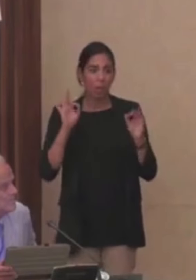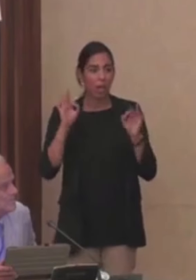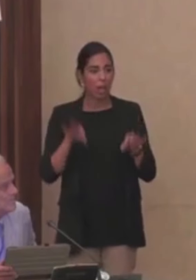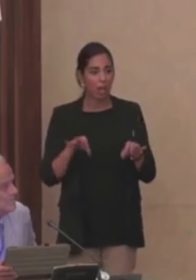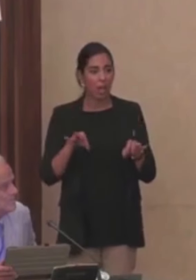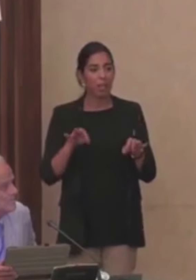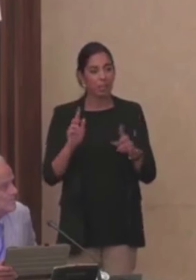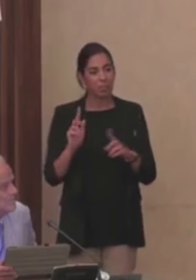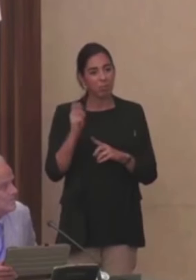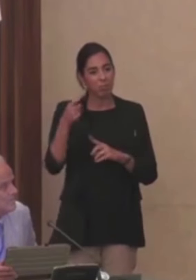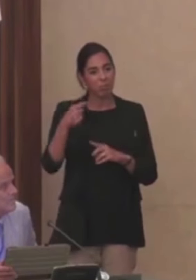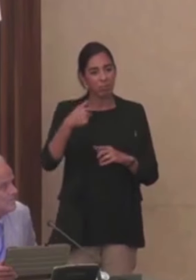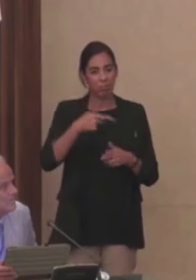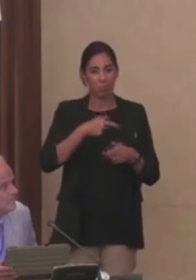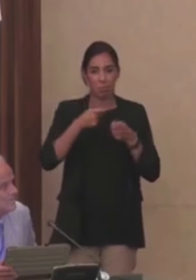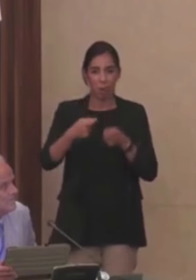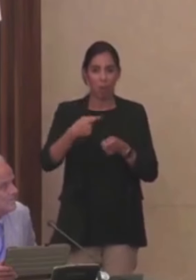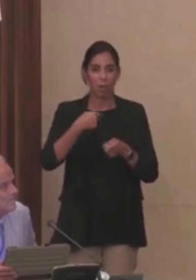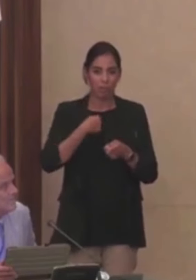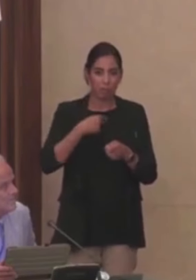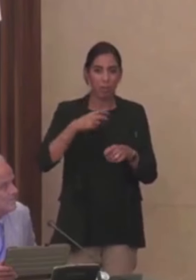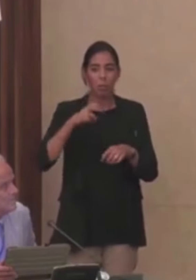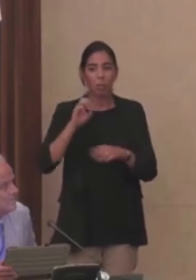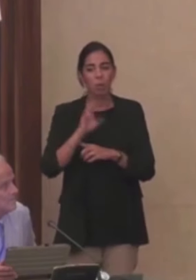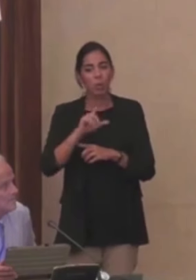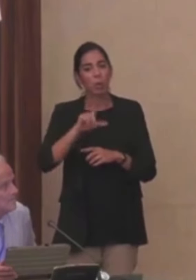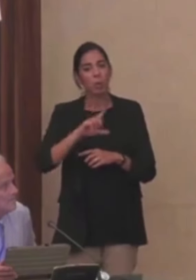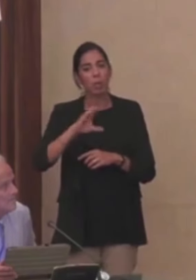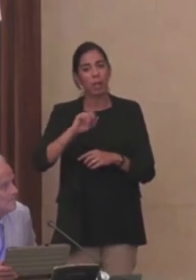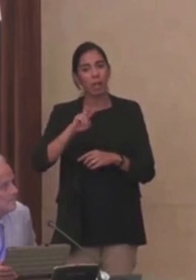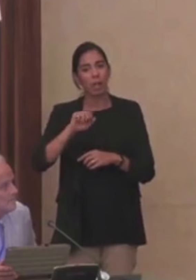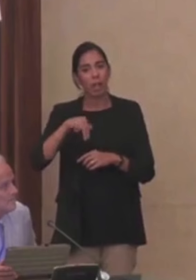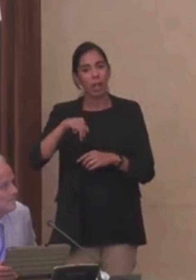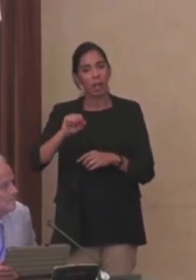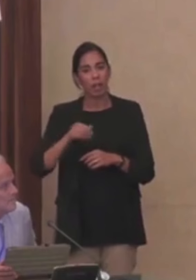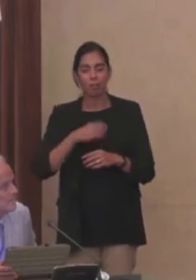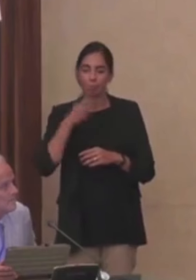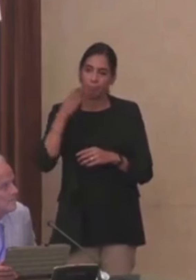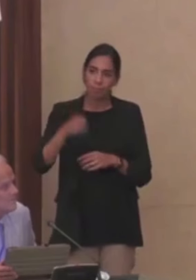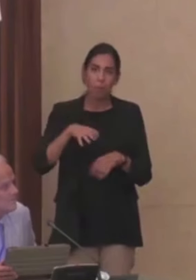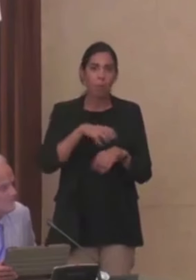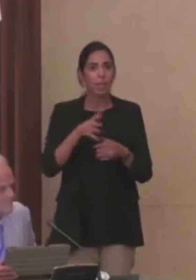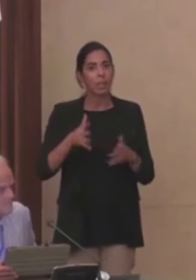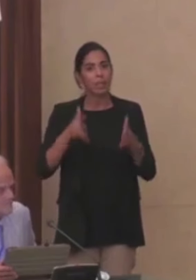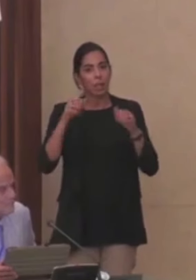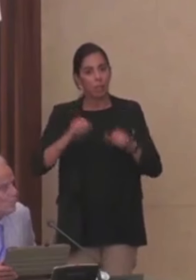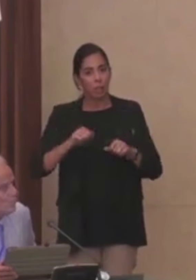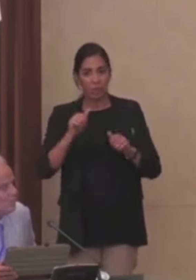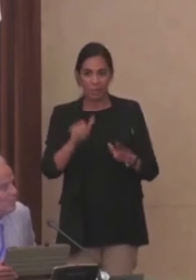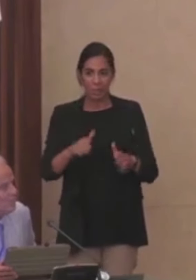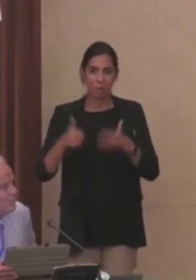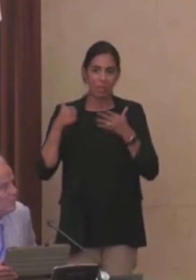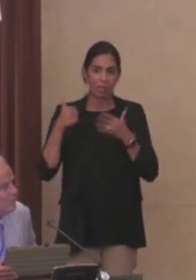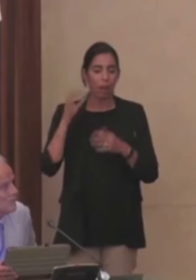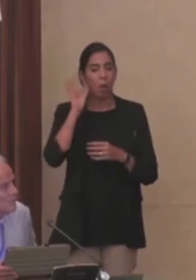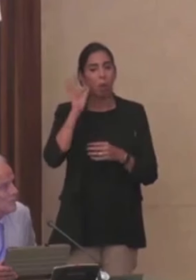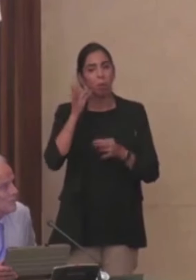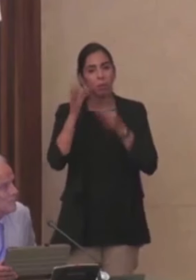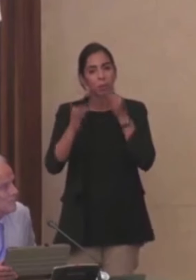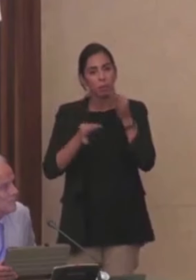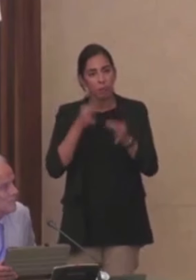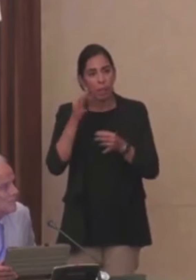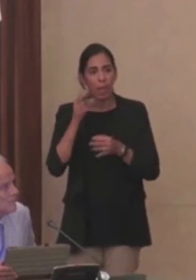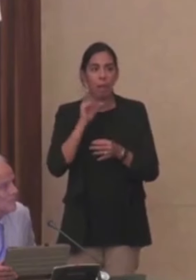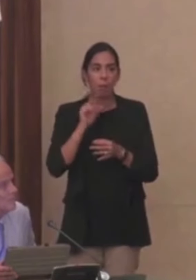And it was him who brought me and Professor Cavanna to the Ministry of Health 6